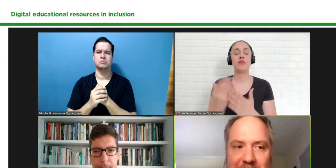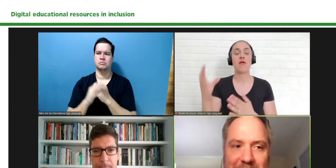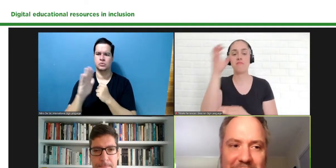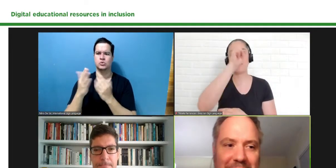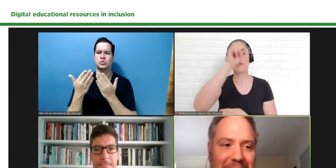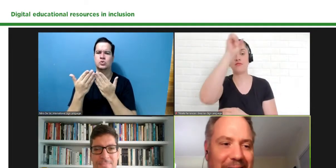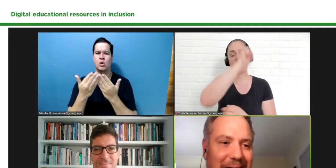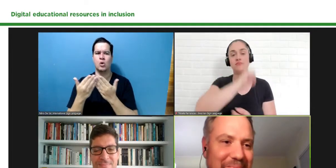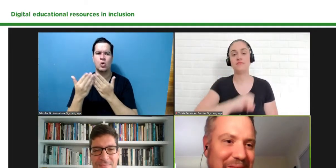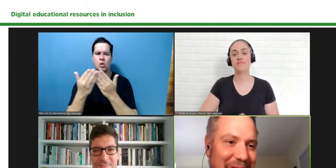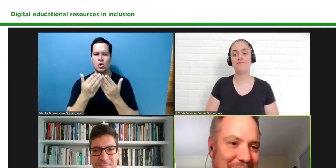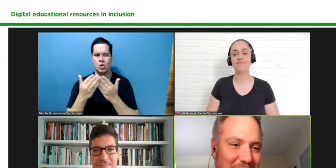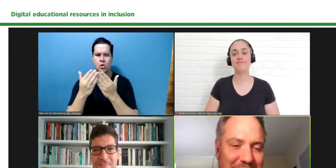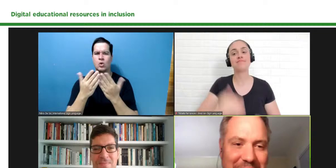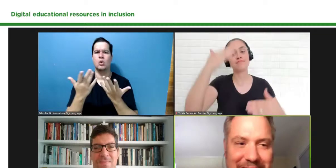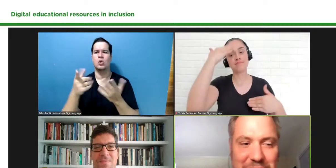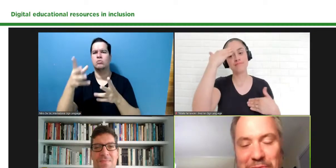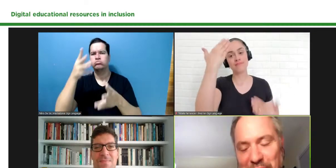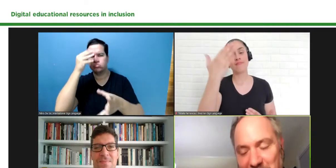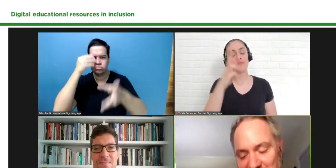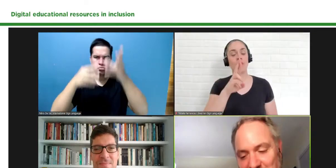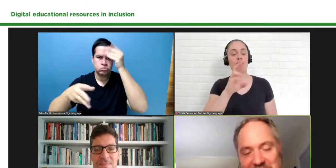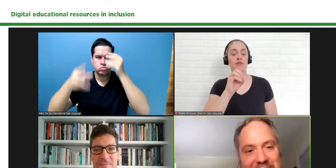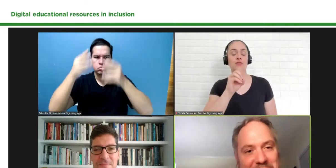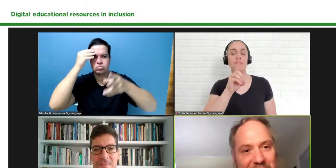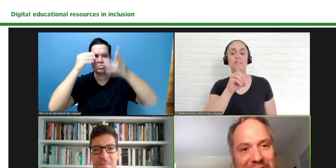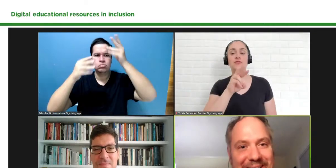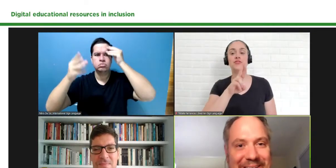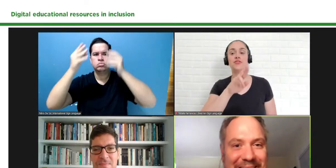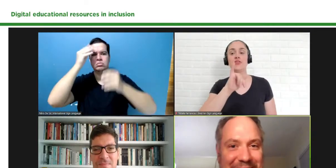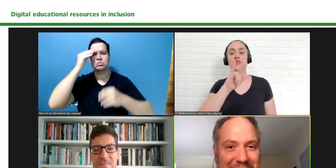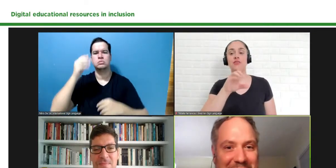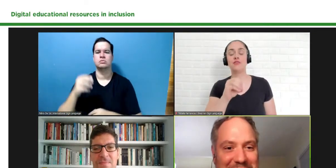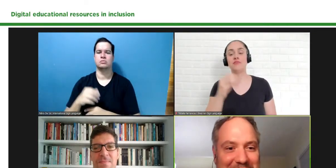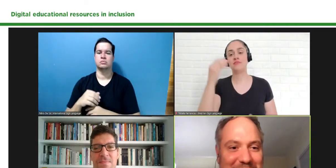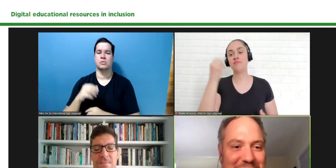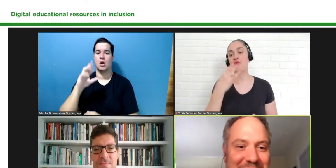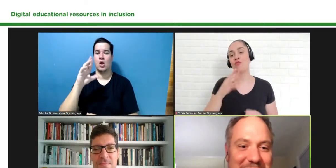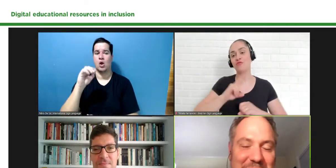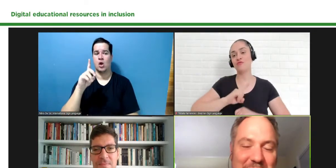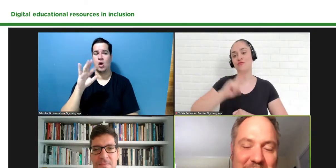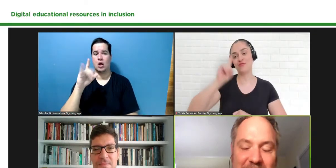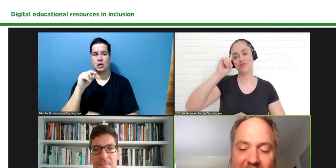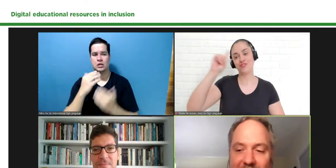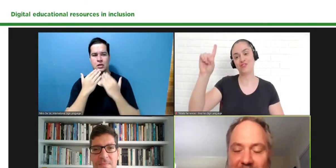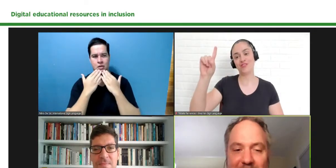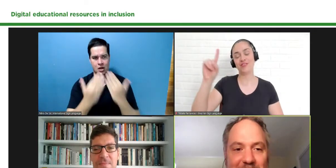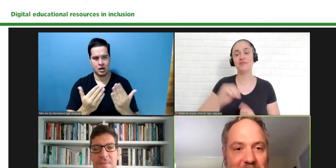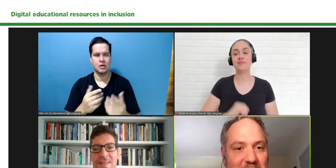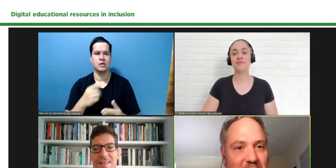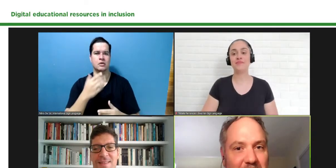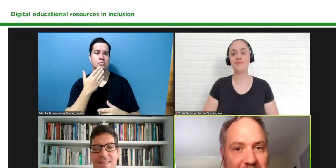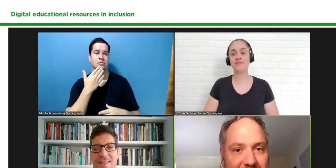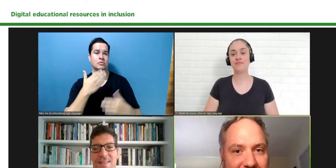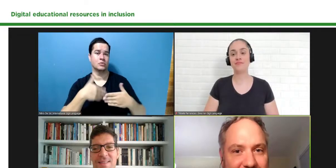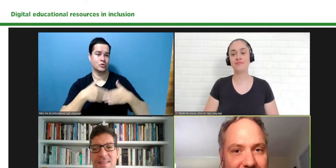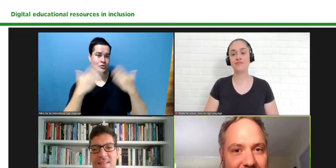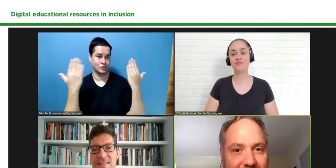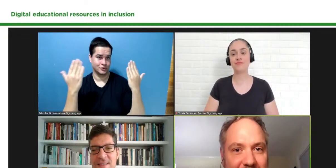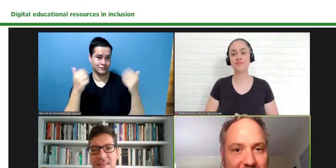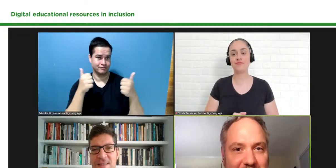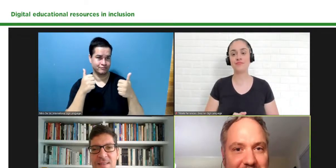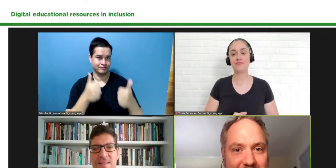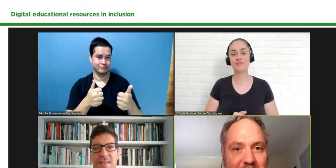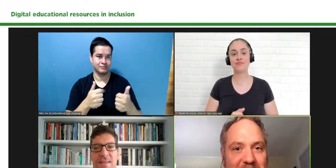you, Rodrigo. Good morning from me, morning, other times for other people. Bill Wilmot,